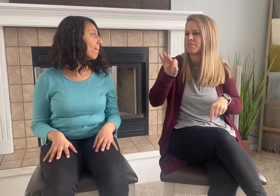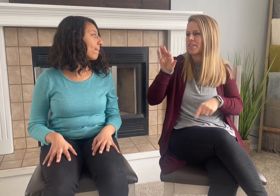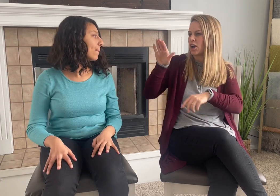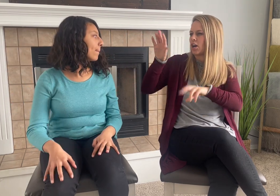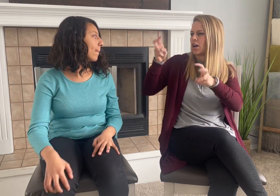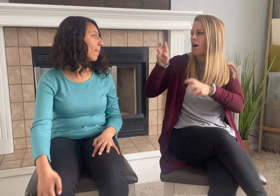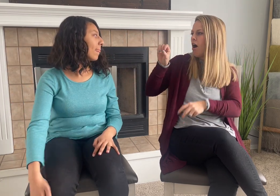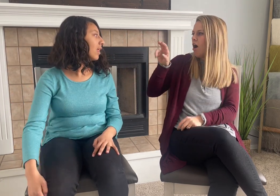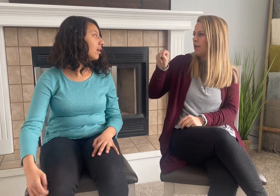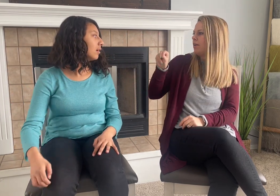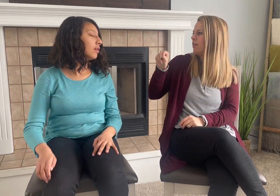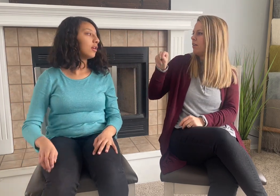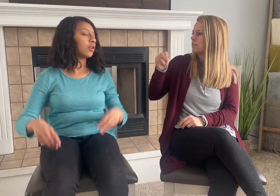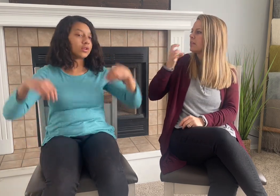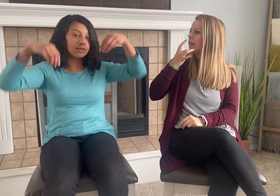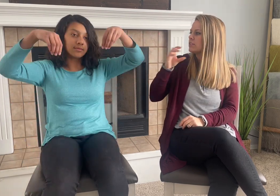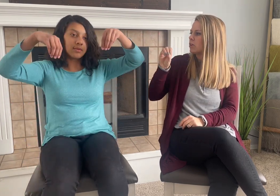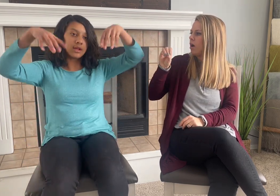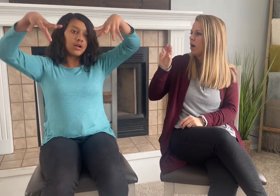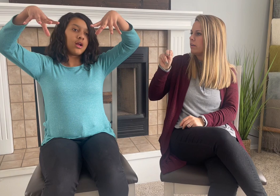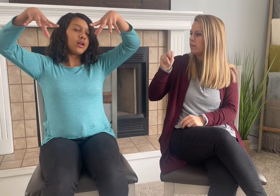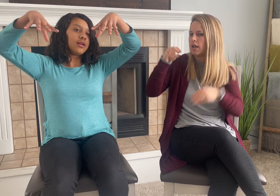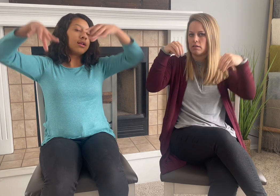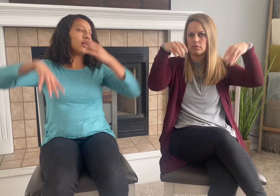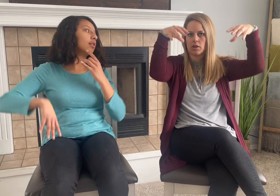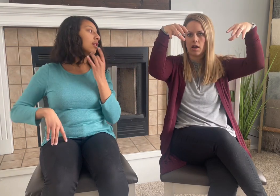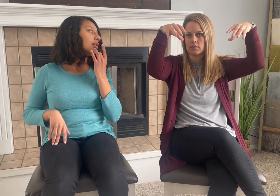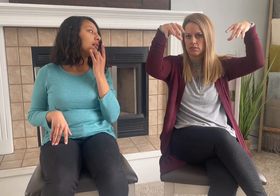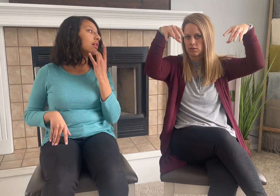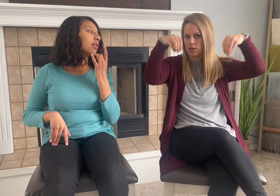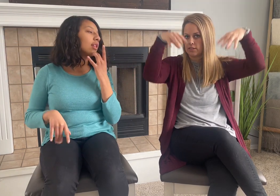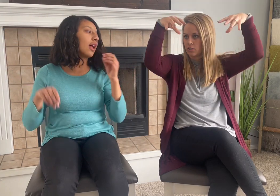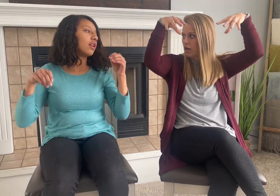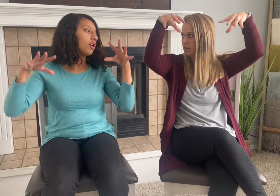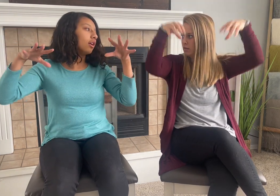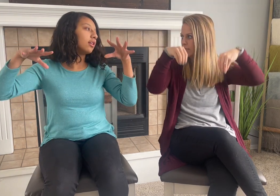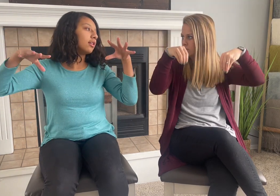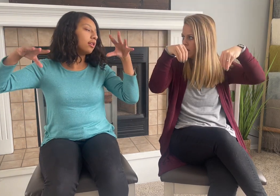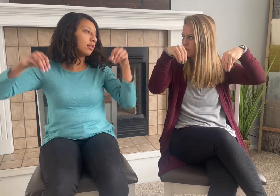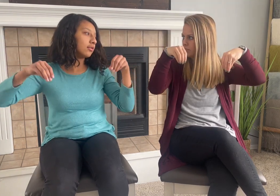if they're on? The lights are on. Yeah, they're on. So lights are on. Lights are off.